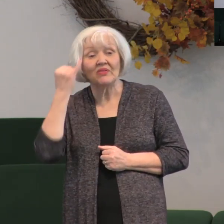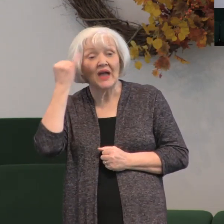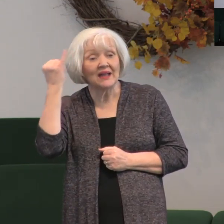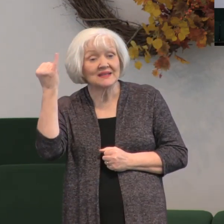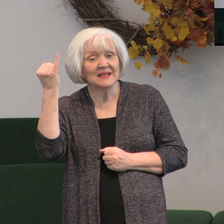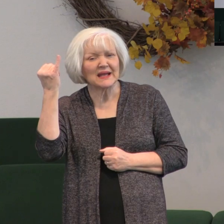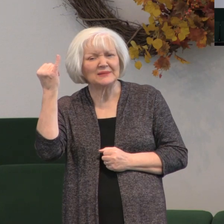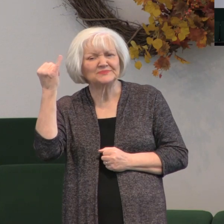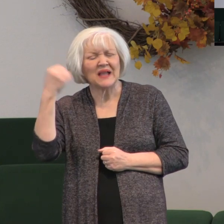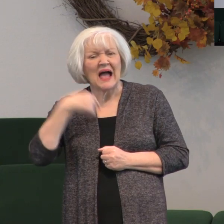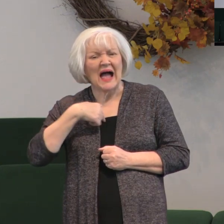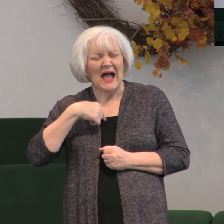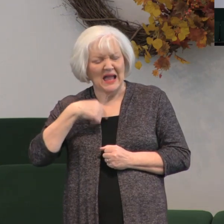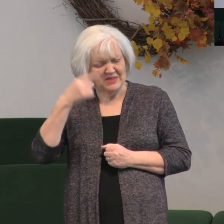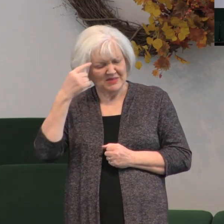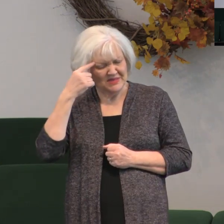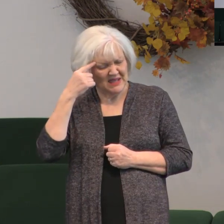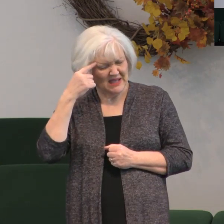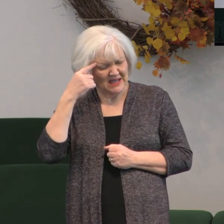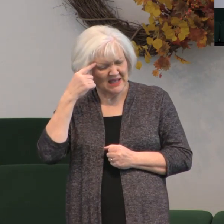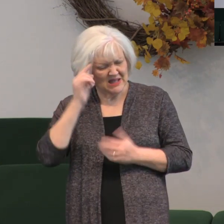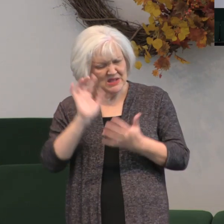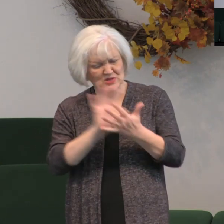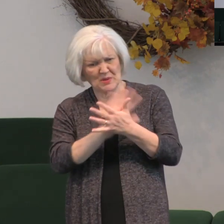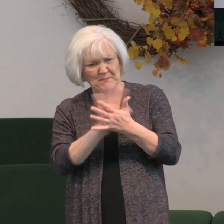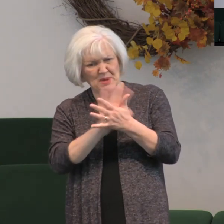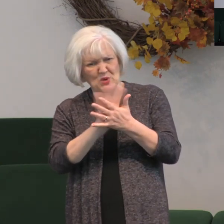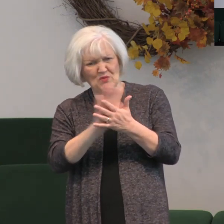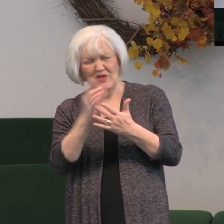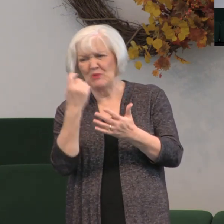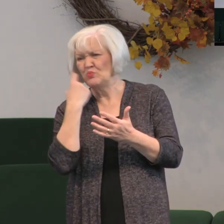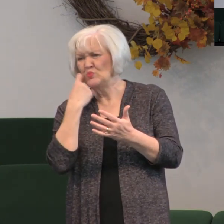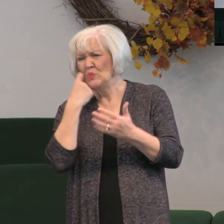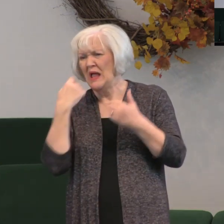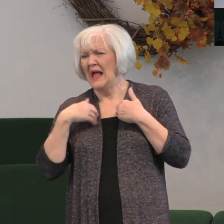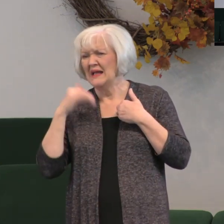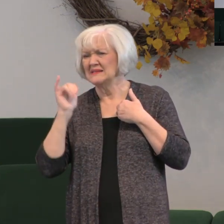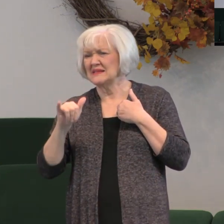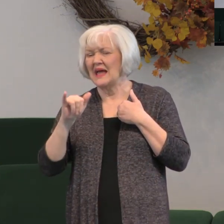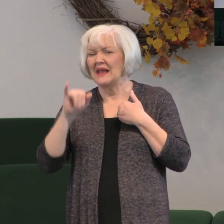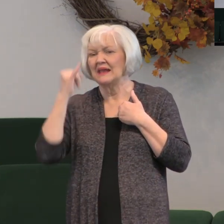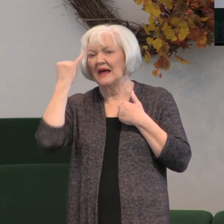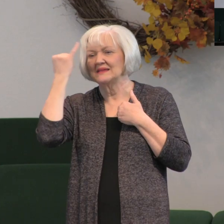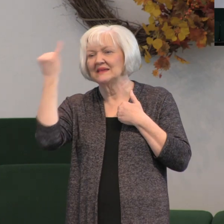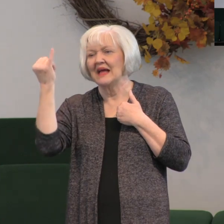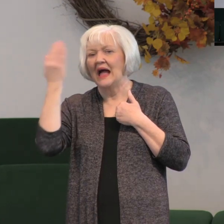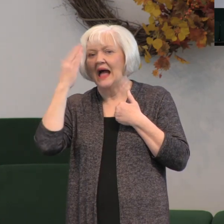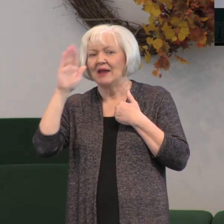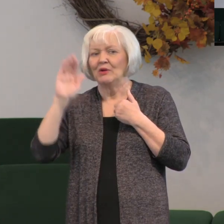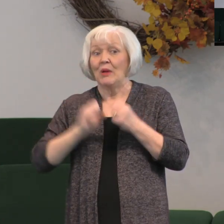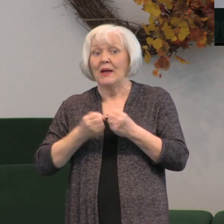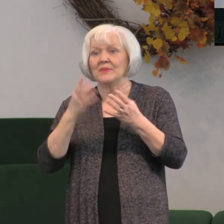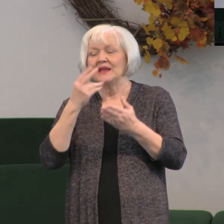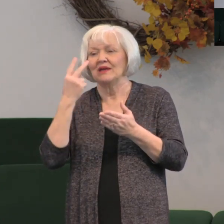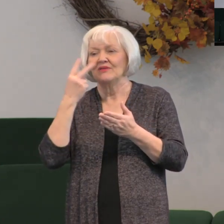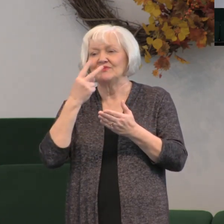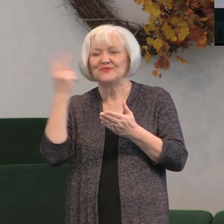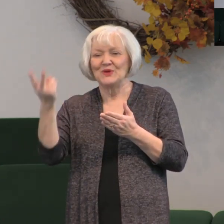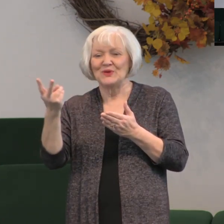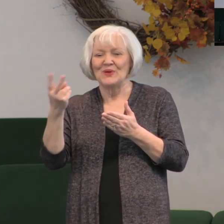I think there is a movie that was released recently that kind of has the idea. I don't know how many of you have seen the new